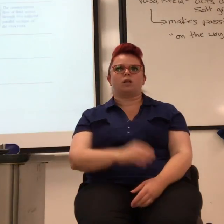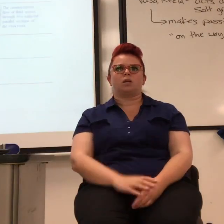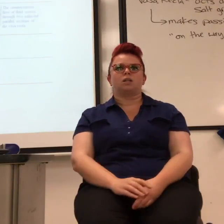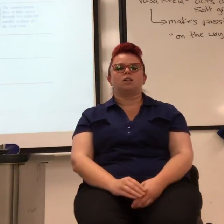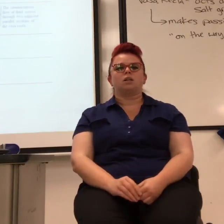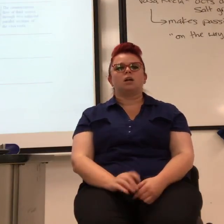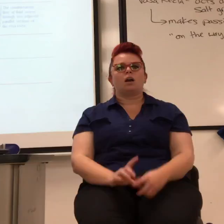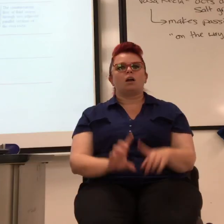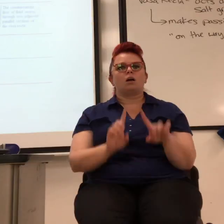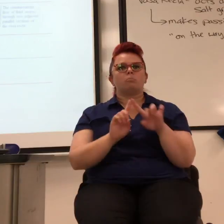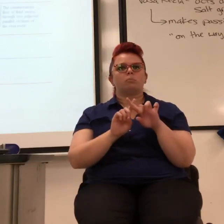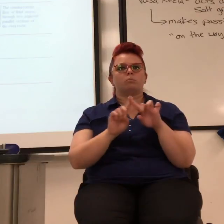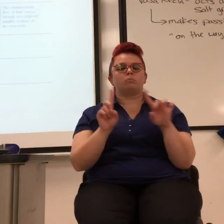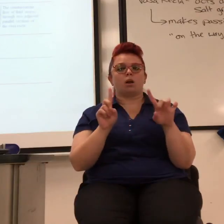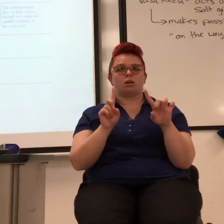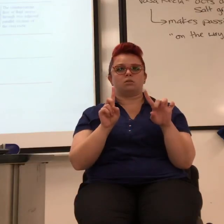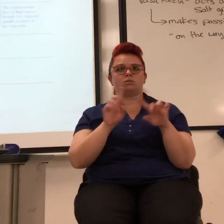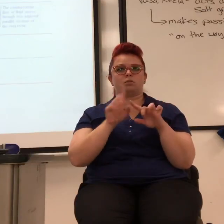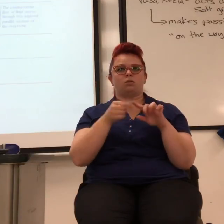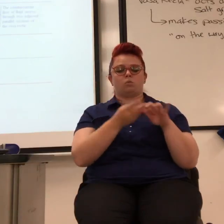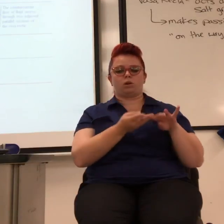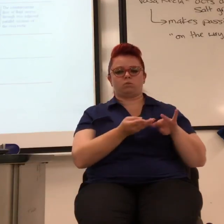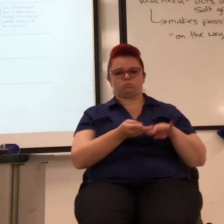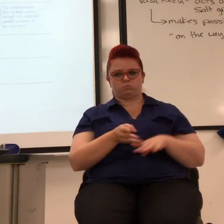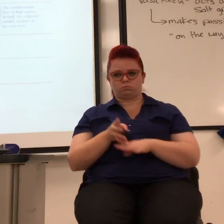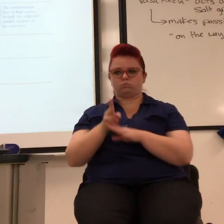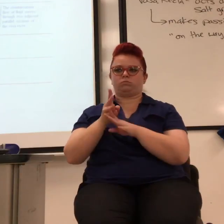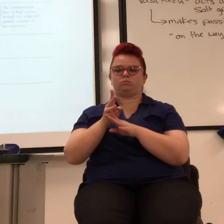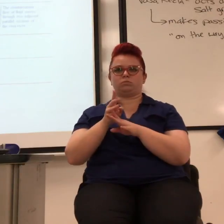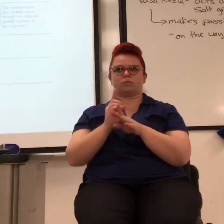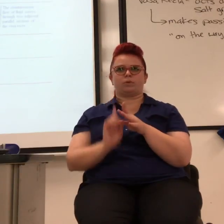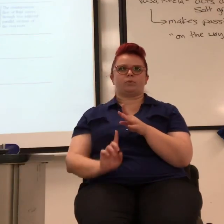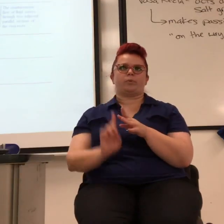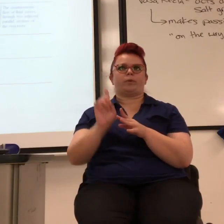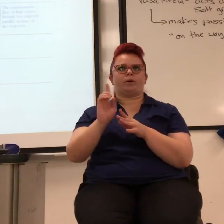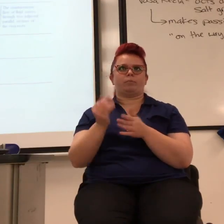But then, on the way up,